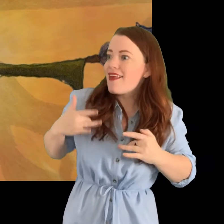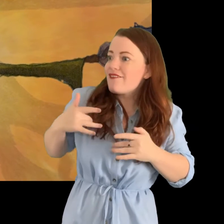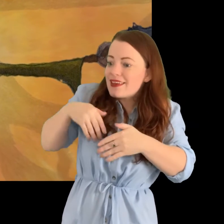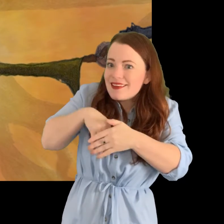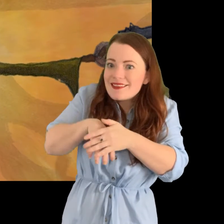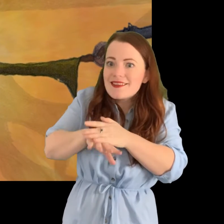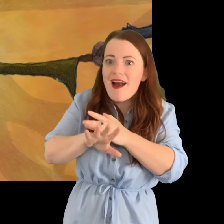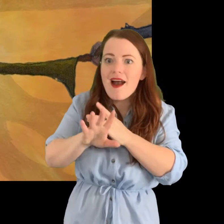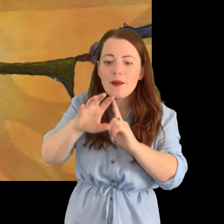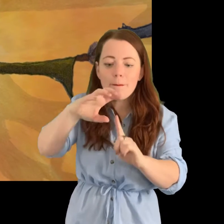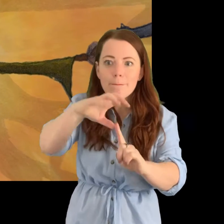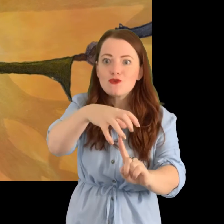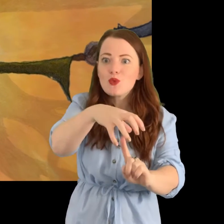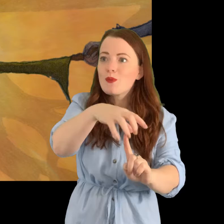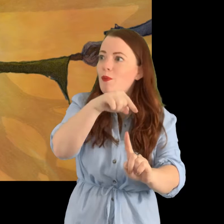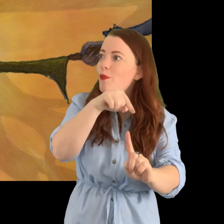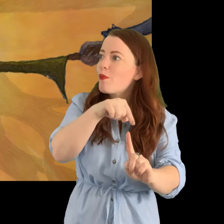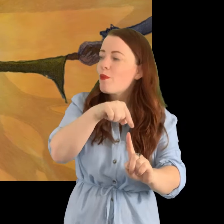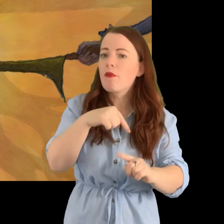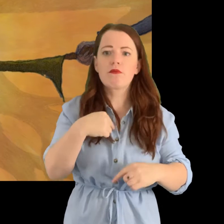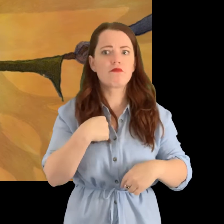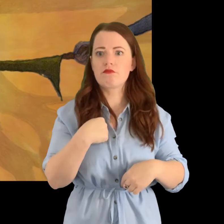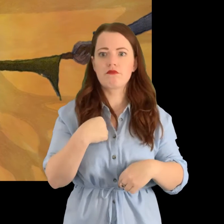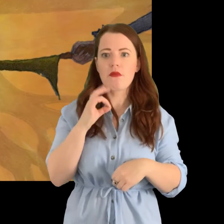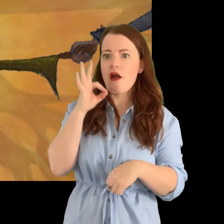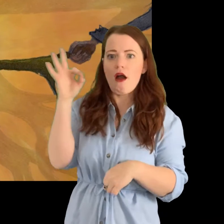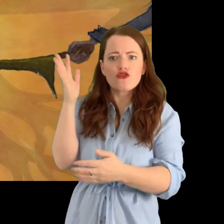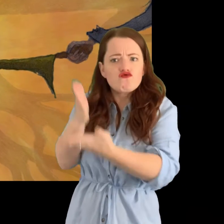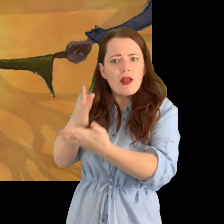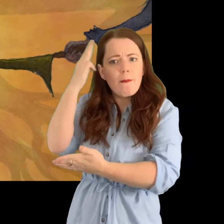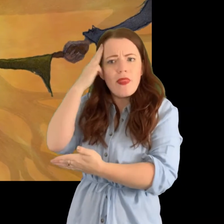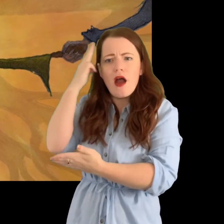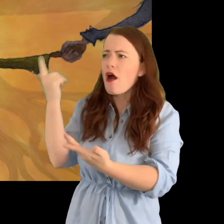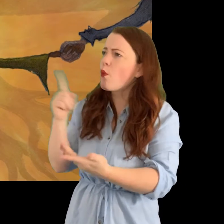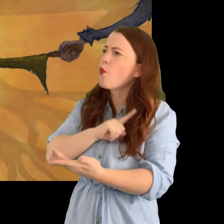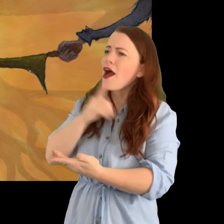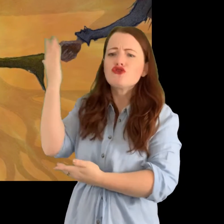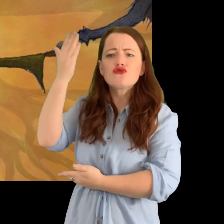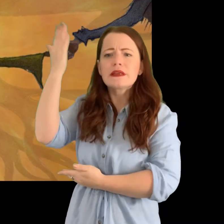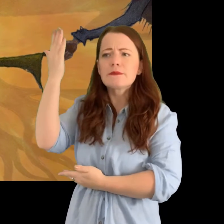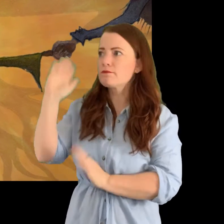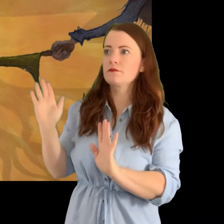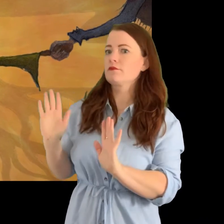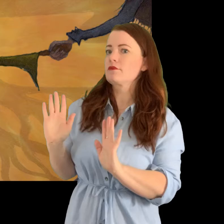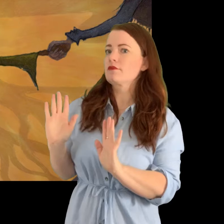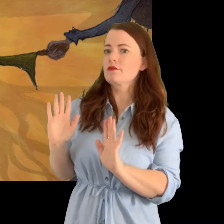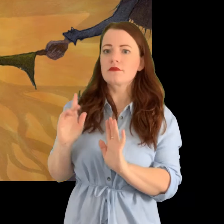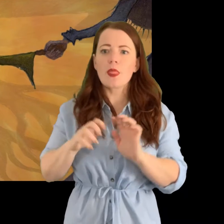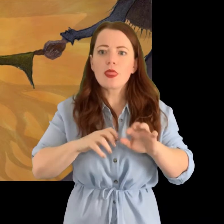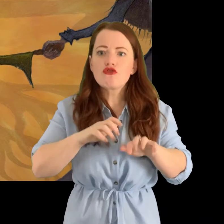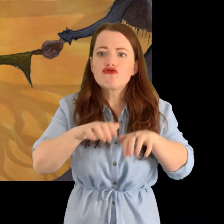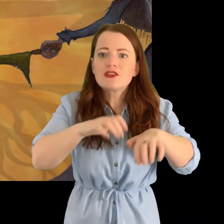live inside a mushroom." She dared not ask her real mother where these vivid dreams appeared